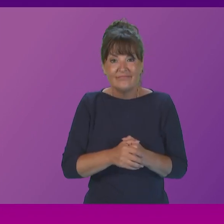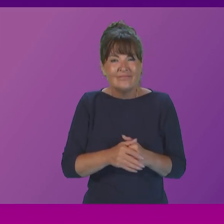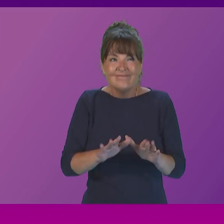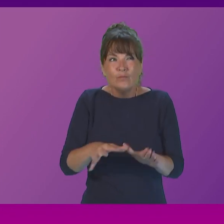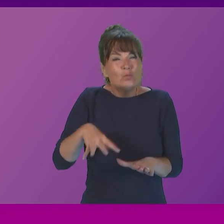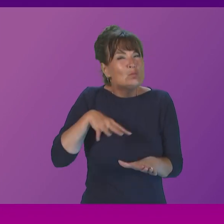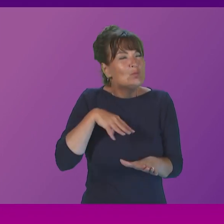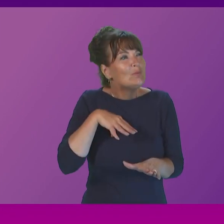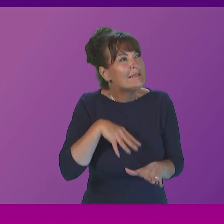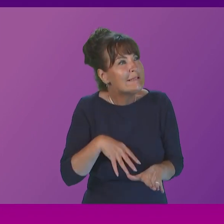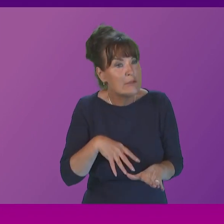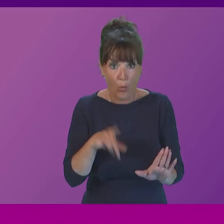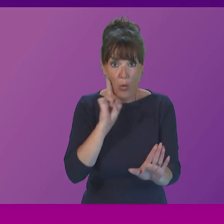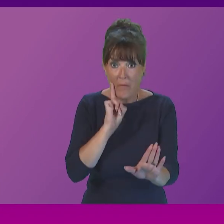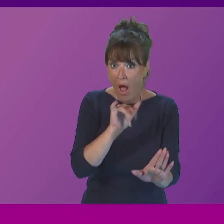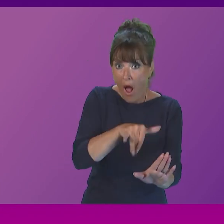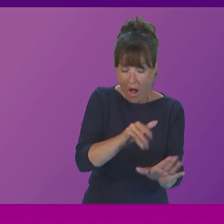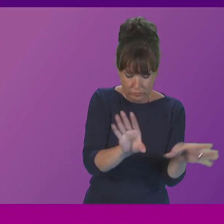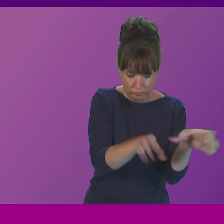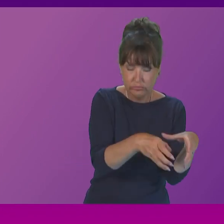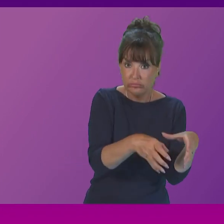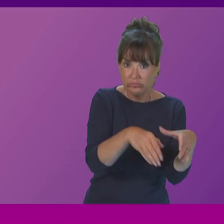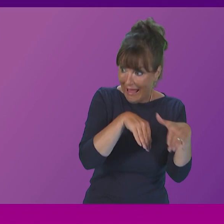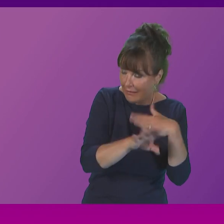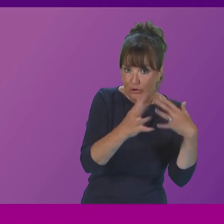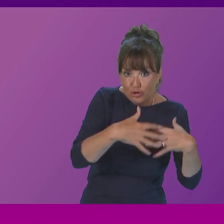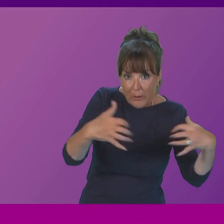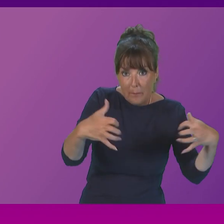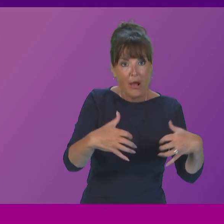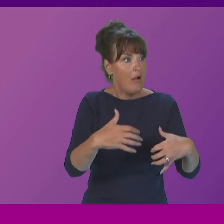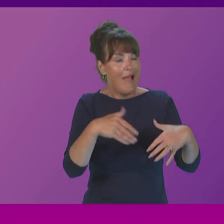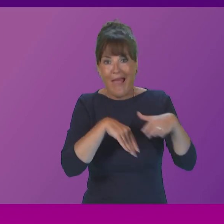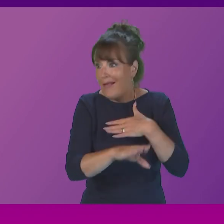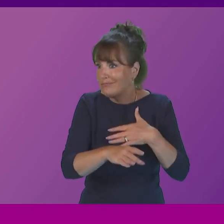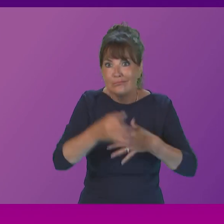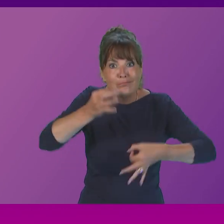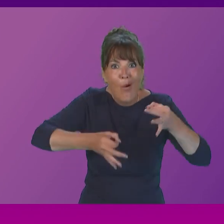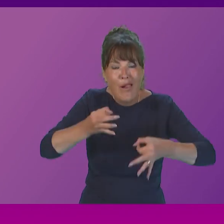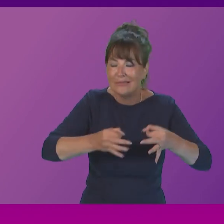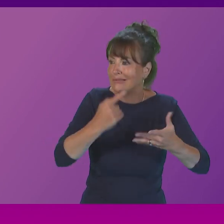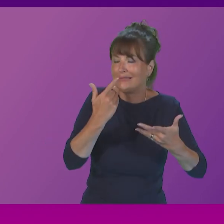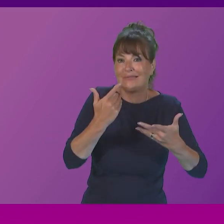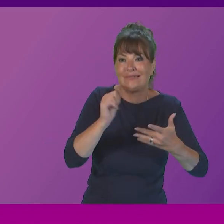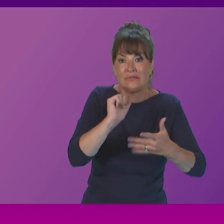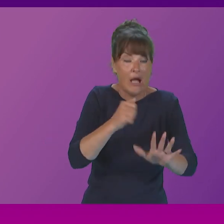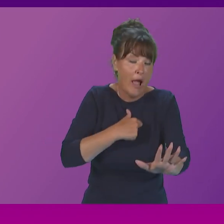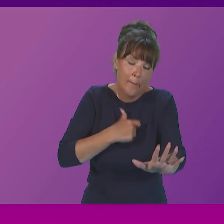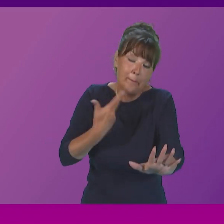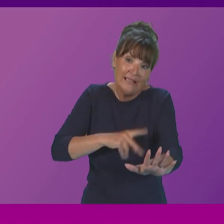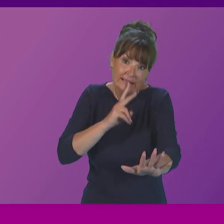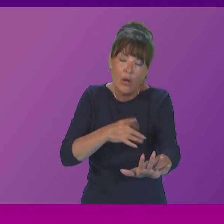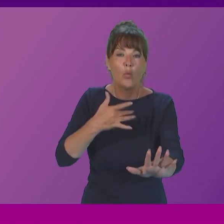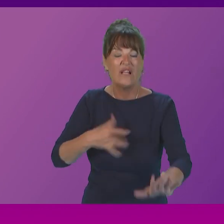not only women in the chambers and in the corridors of power, and I've said this last time and I'll say it again, we